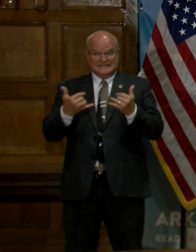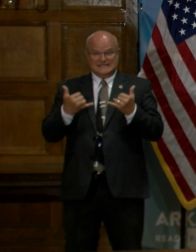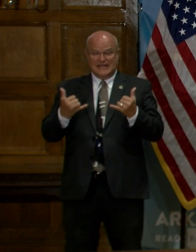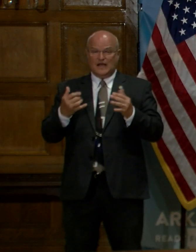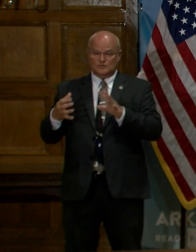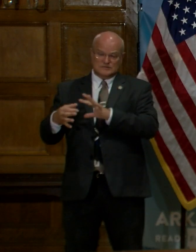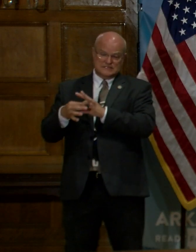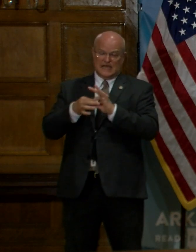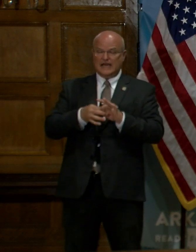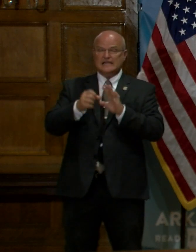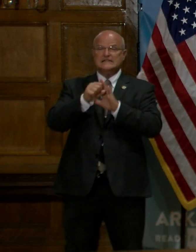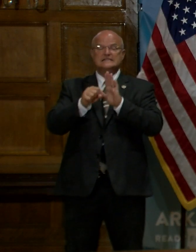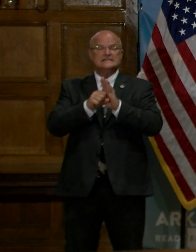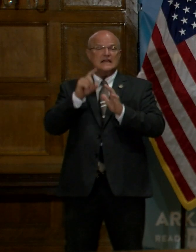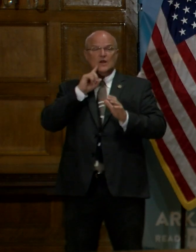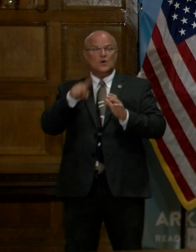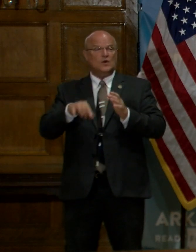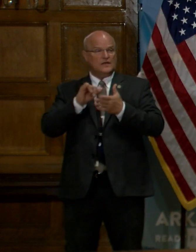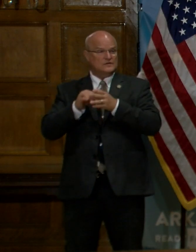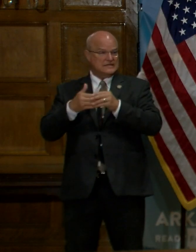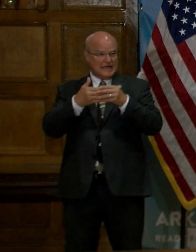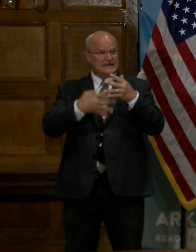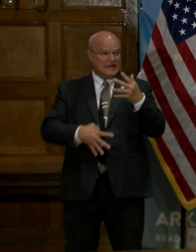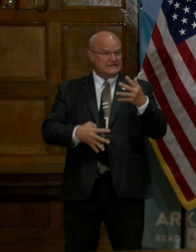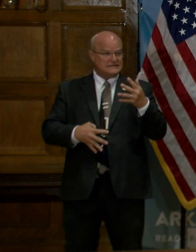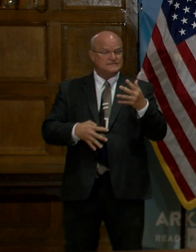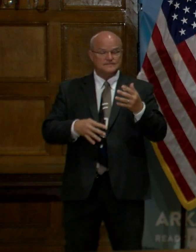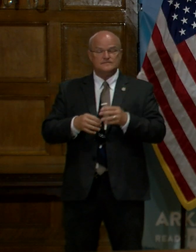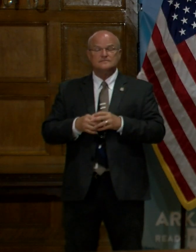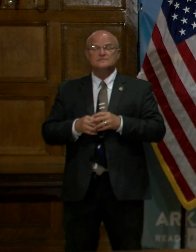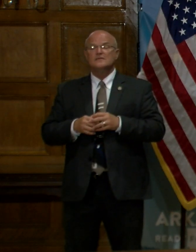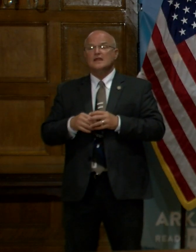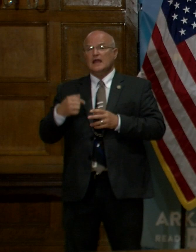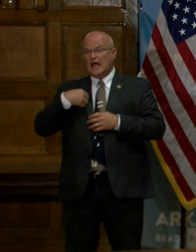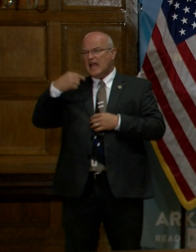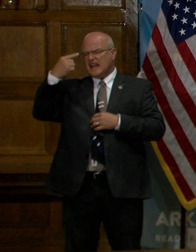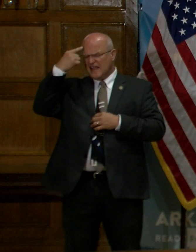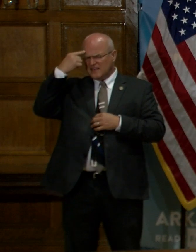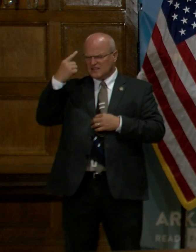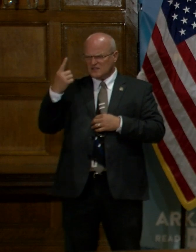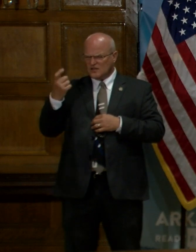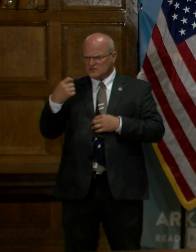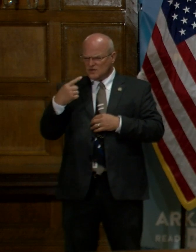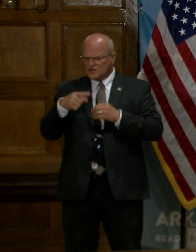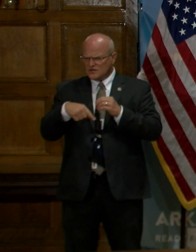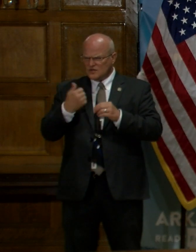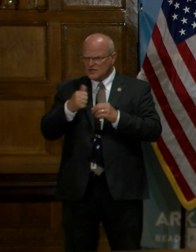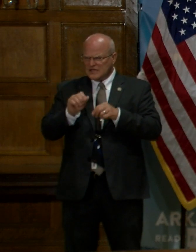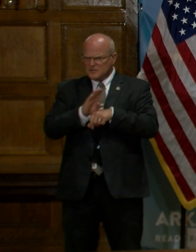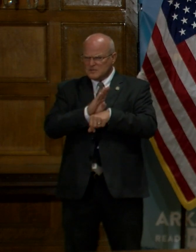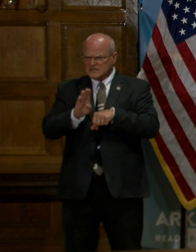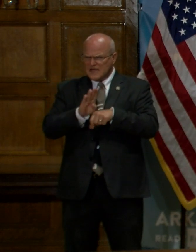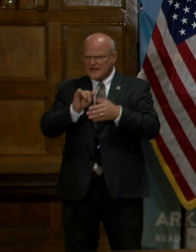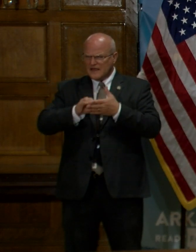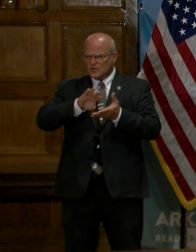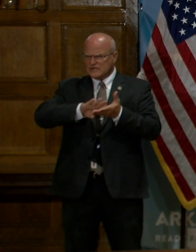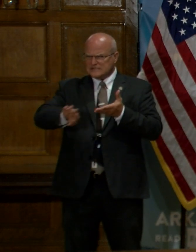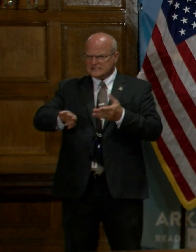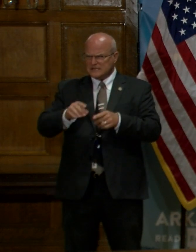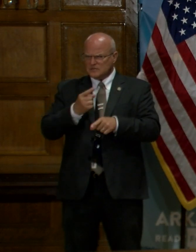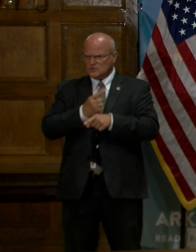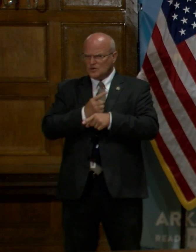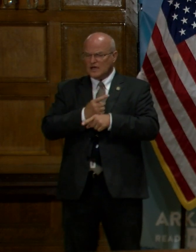will tie in a state ordinance to those guidelines. And I think you asked the question, were there any businesses that were